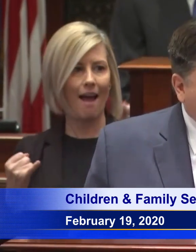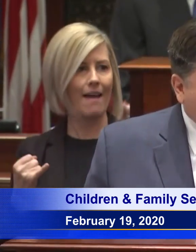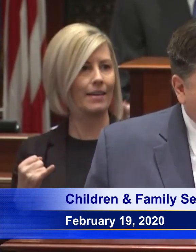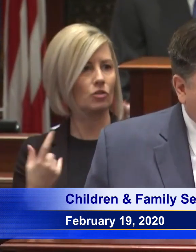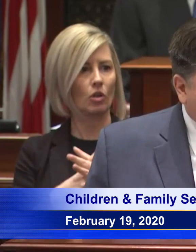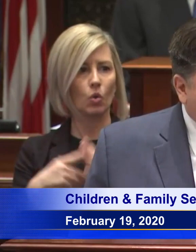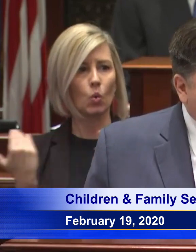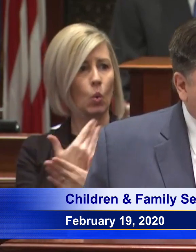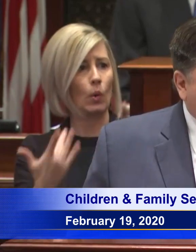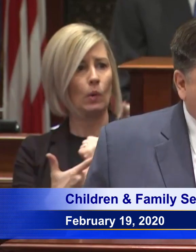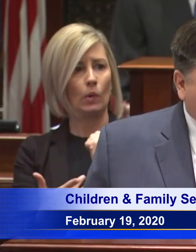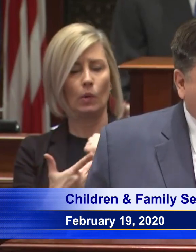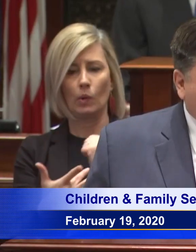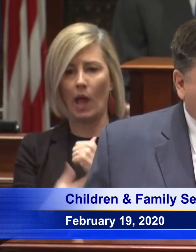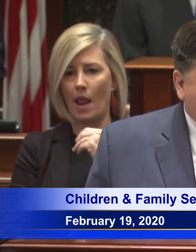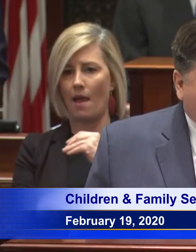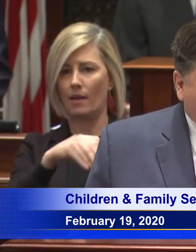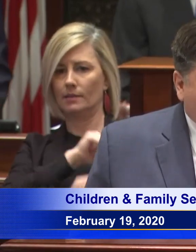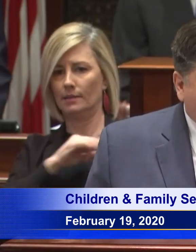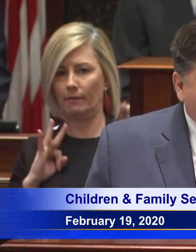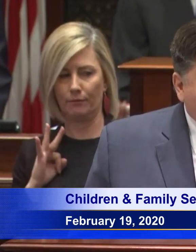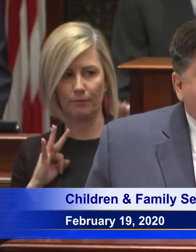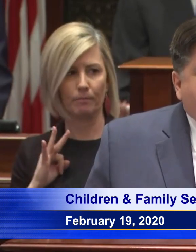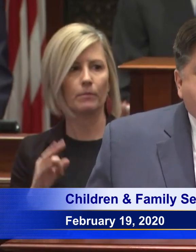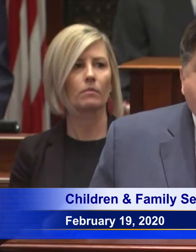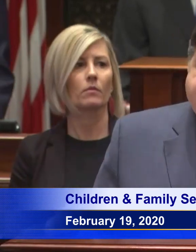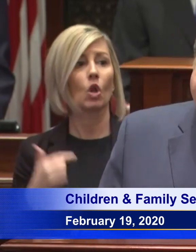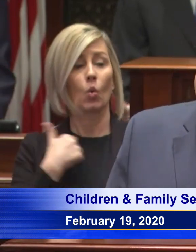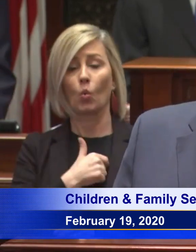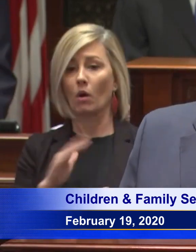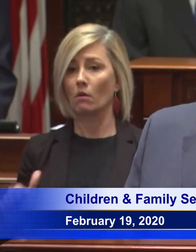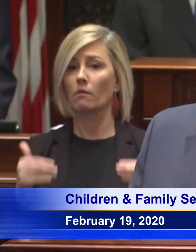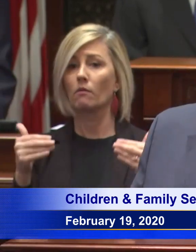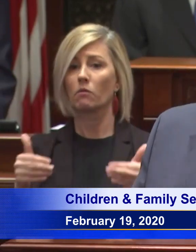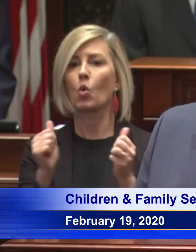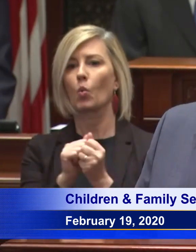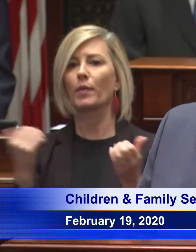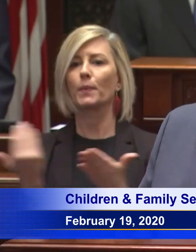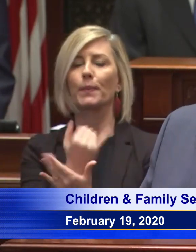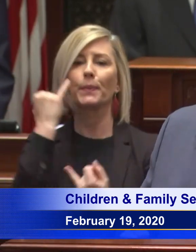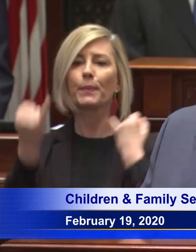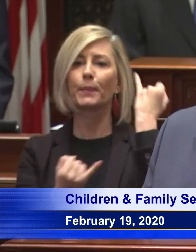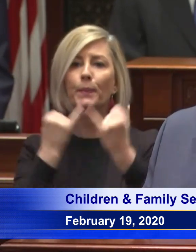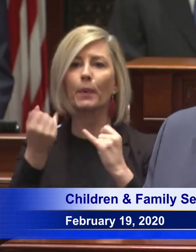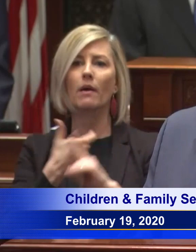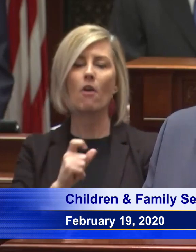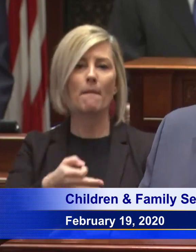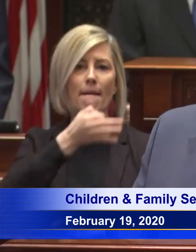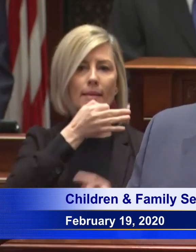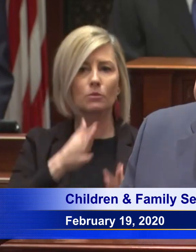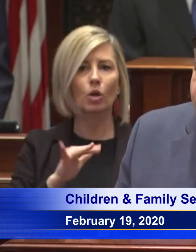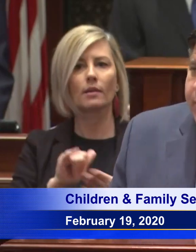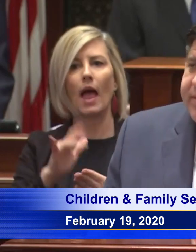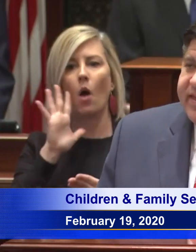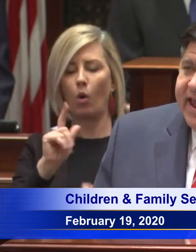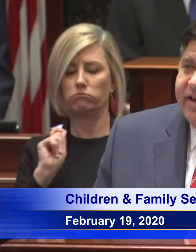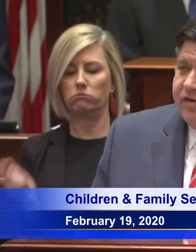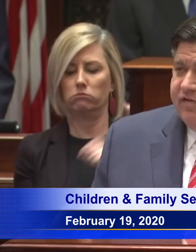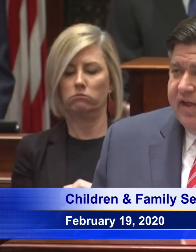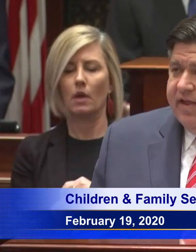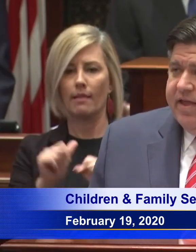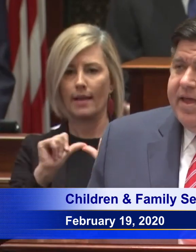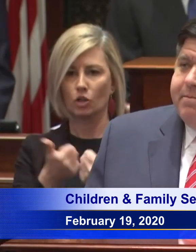deployed new technology and added staff. We're moving forward with new ideas from experts that will transform